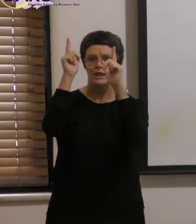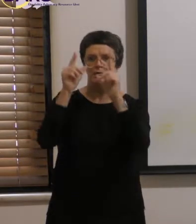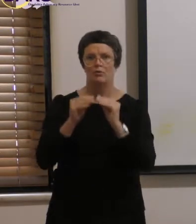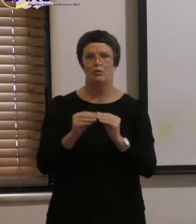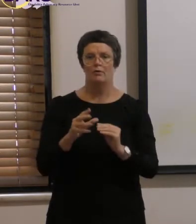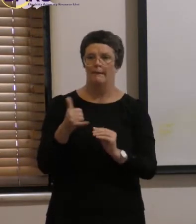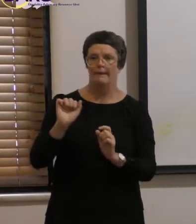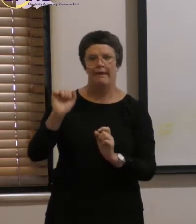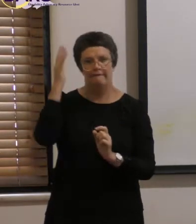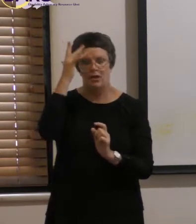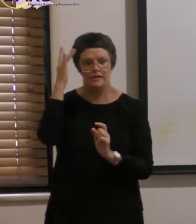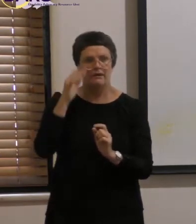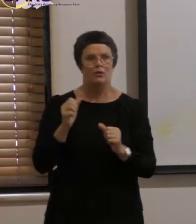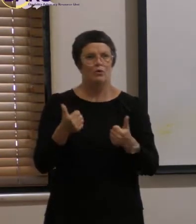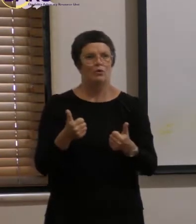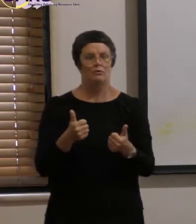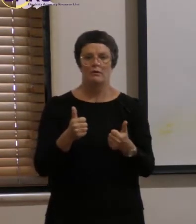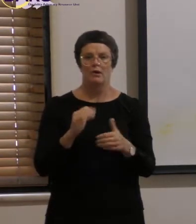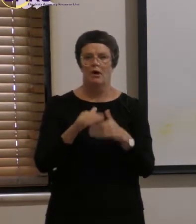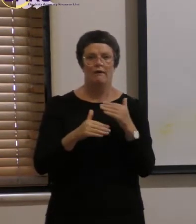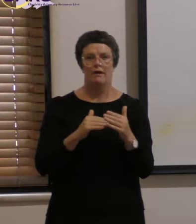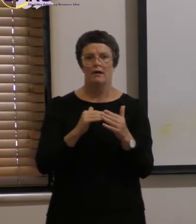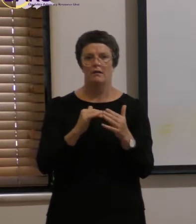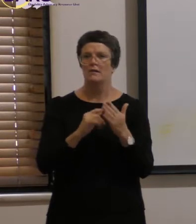or a teacher that has